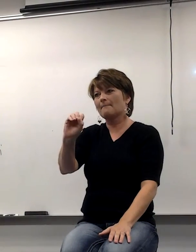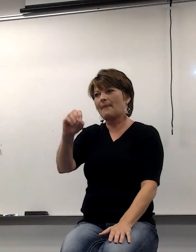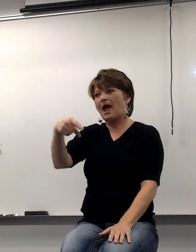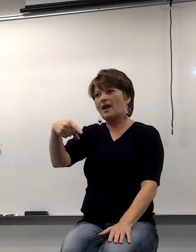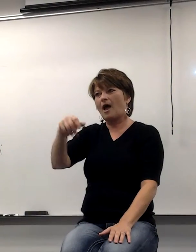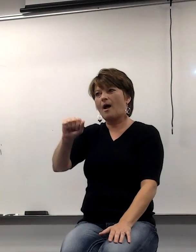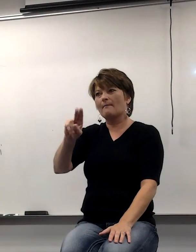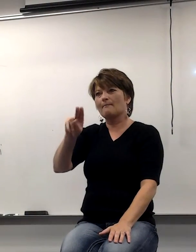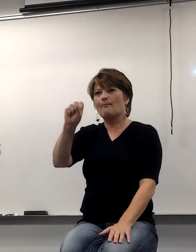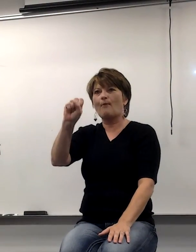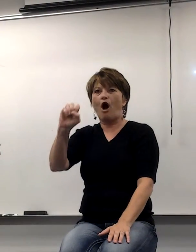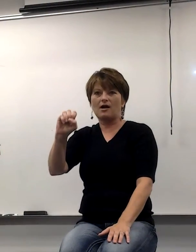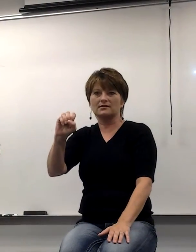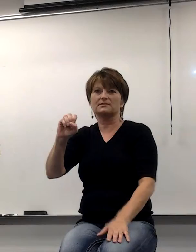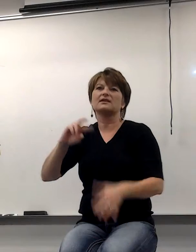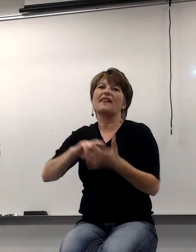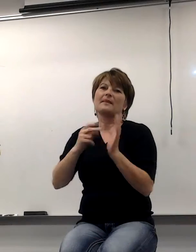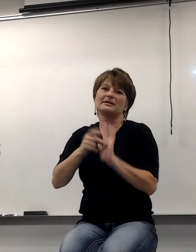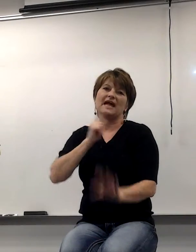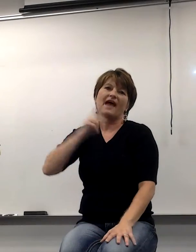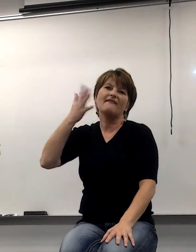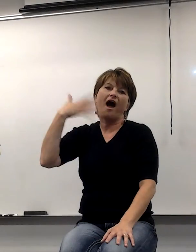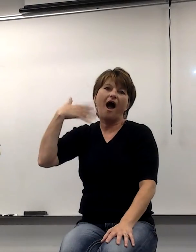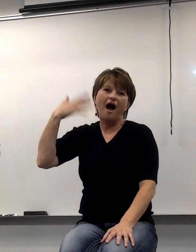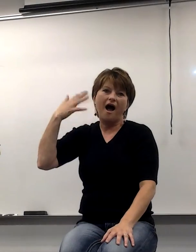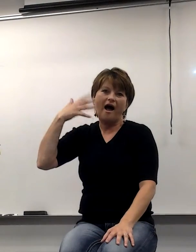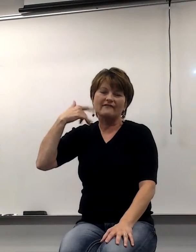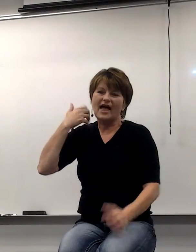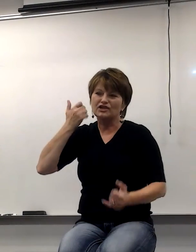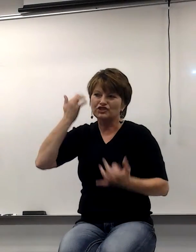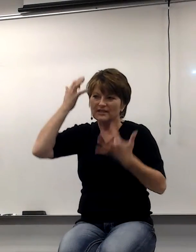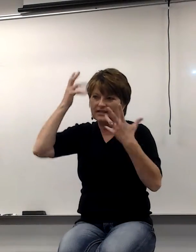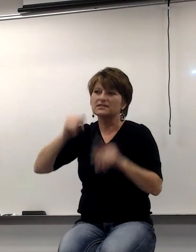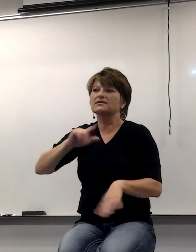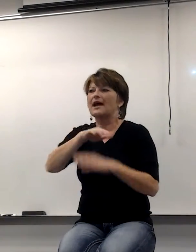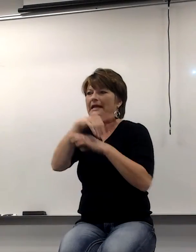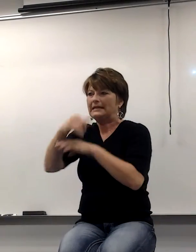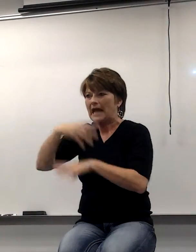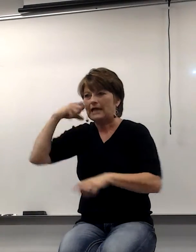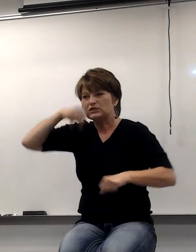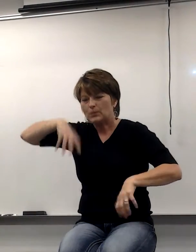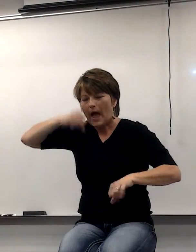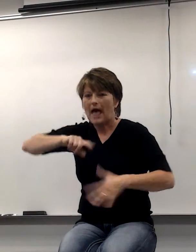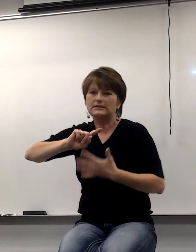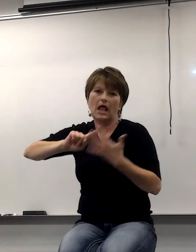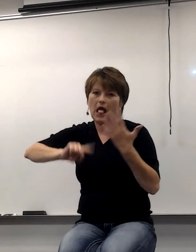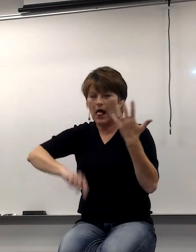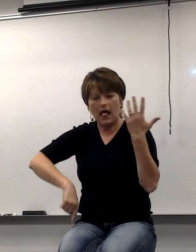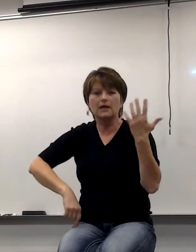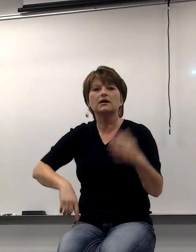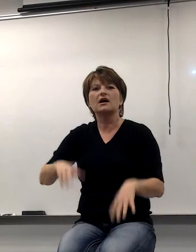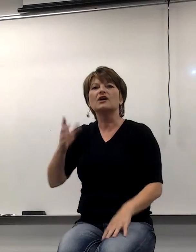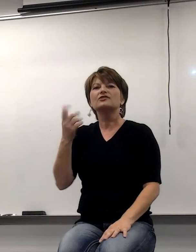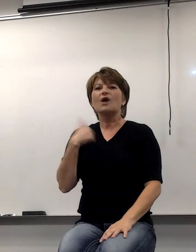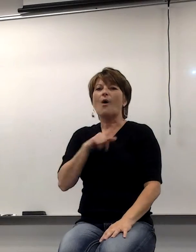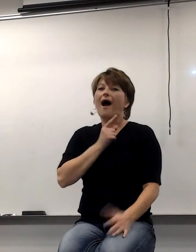But the impact of the surgery means that I'll have hot flashes, I'll be sweating, you know, all